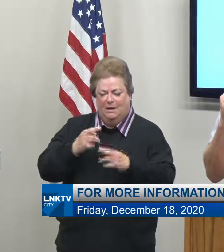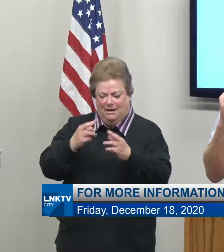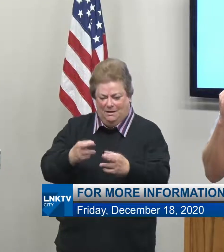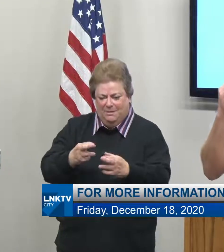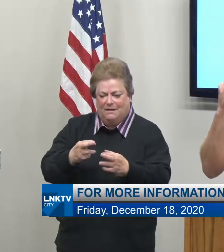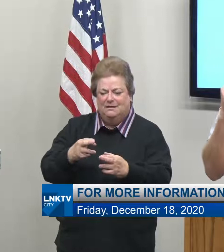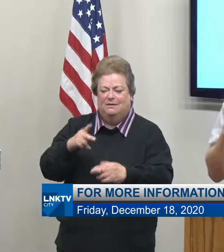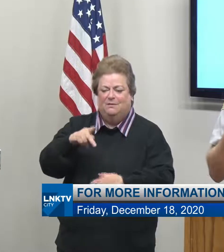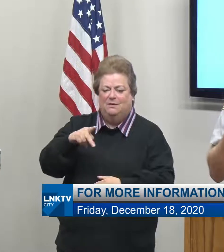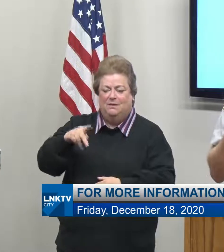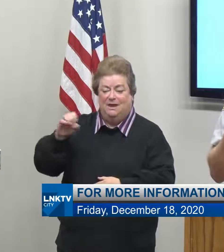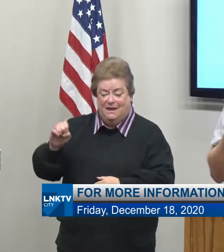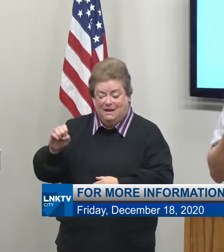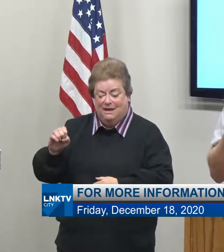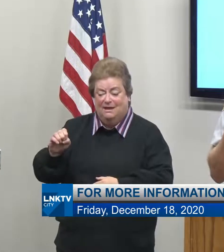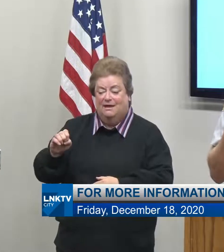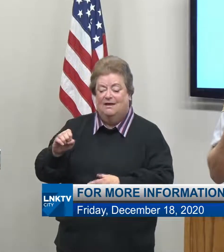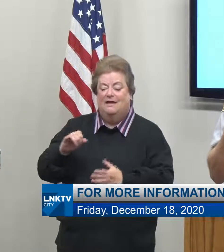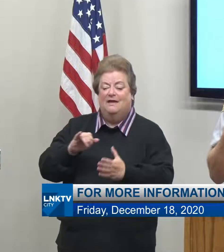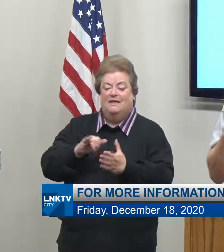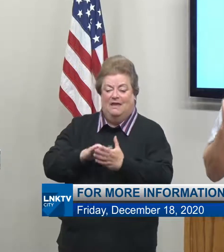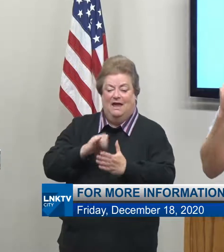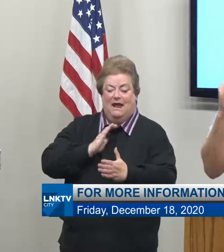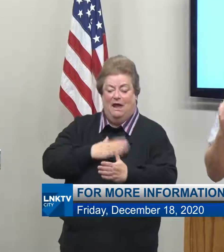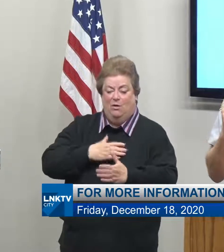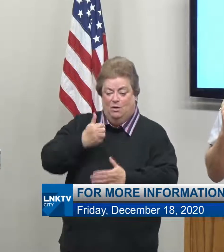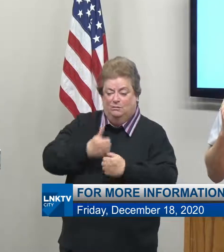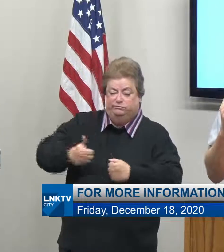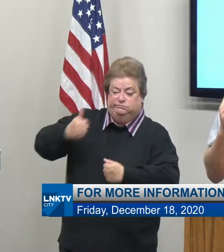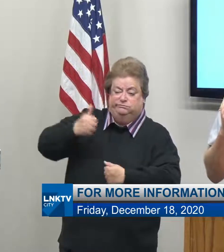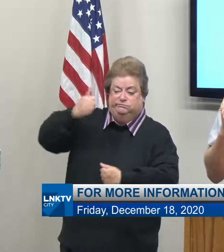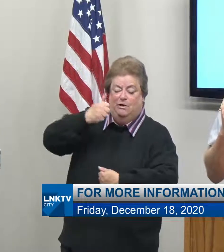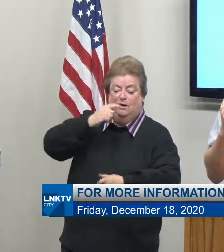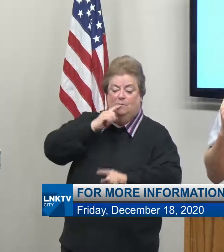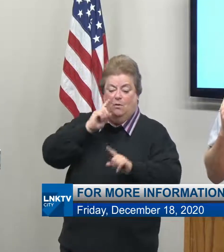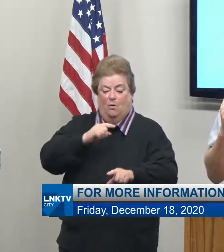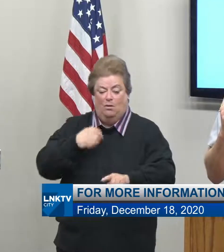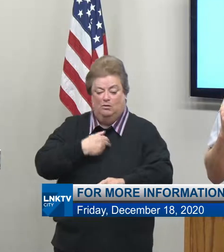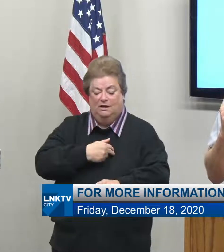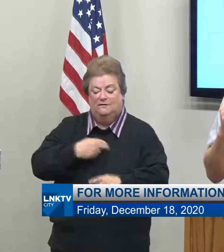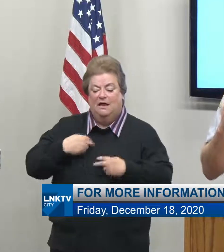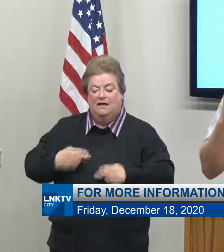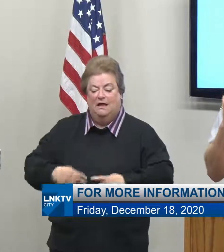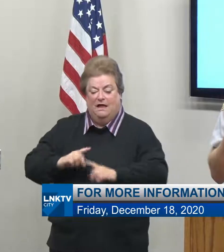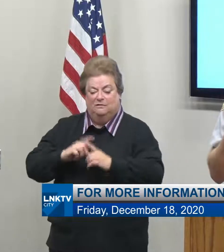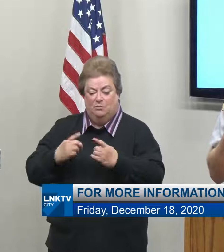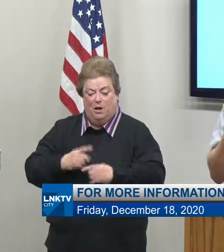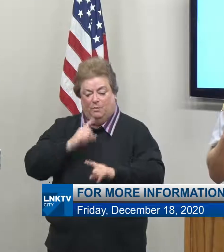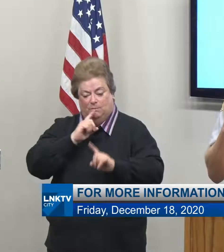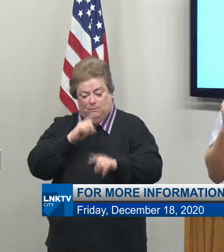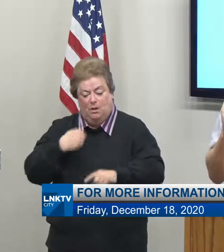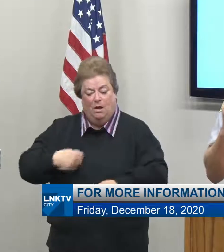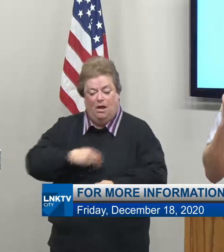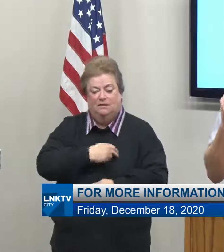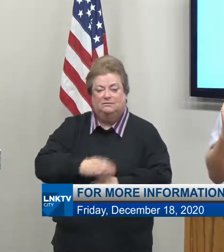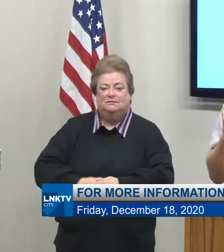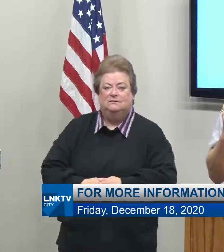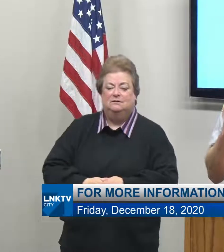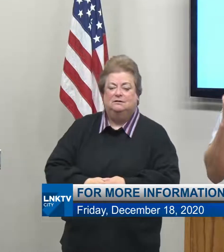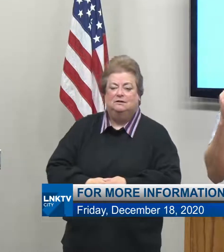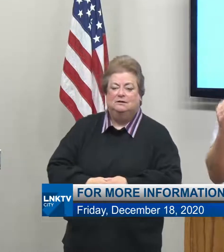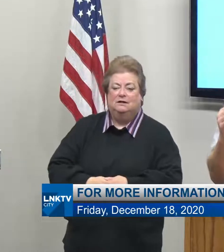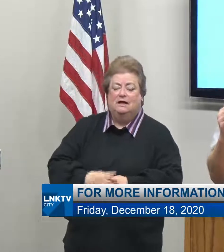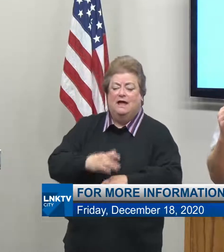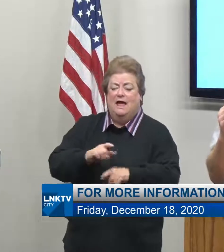recommended by Lincoln Fire and Rescue command staff and by our health department partners. I just want to say, please, as the